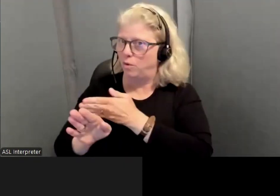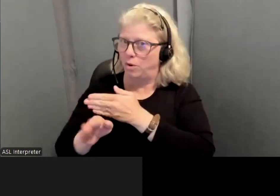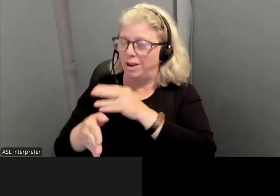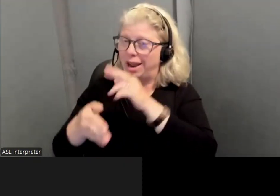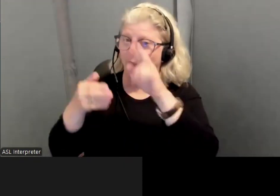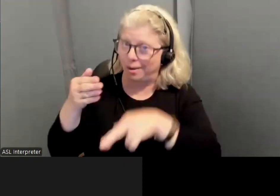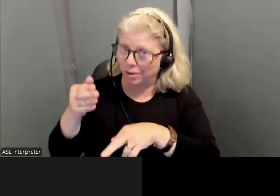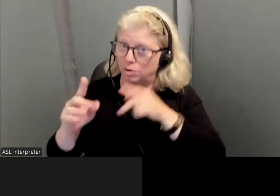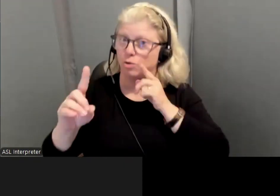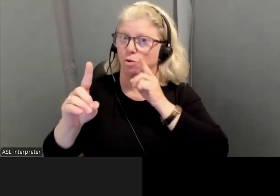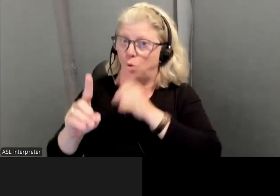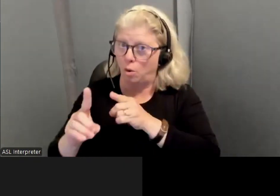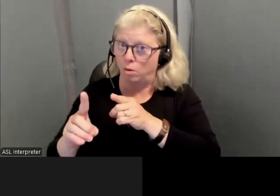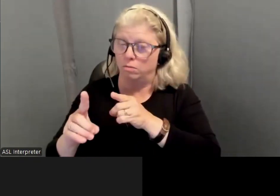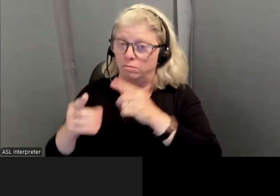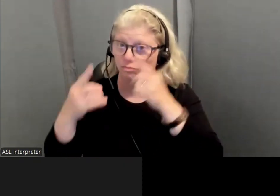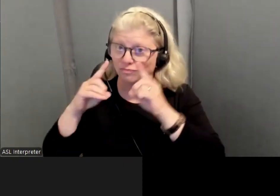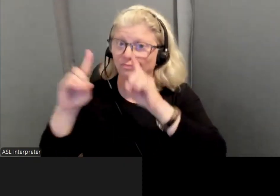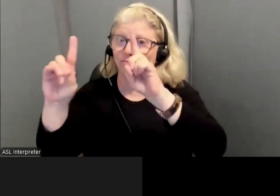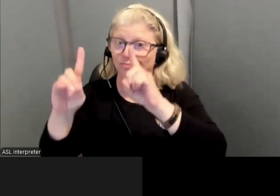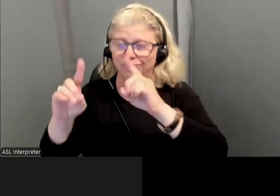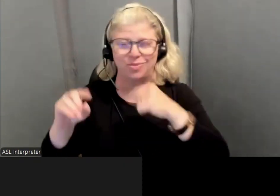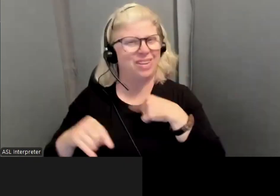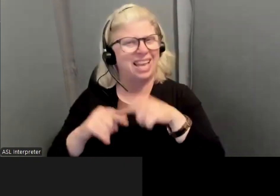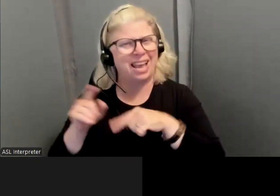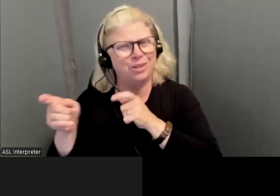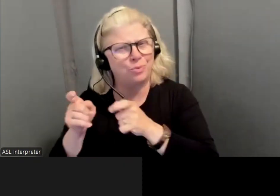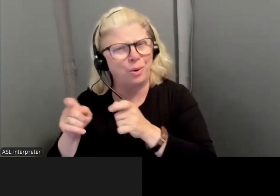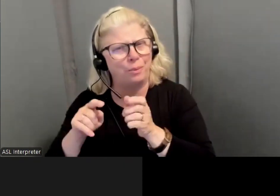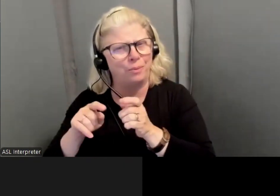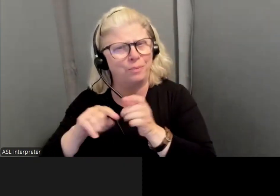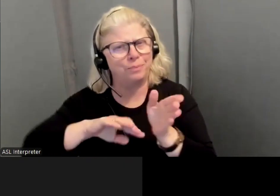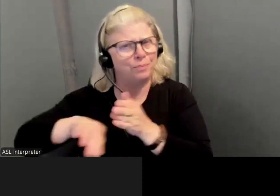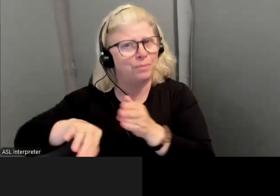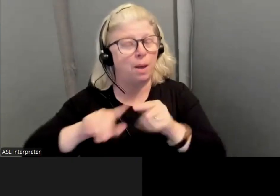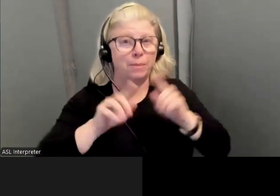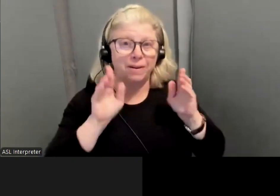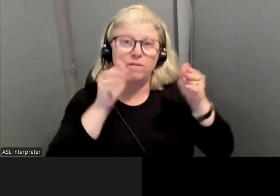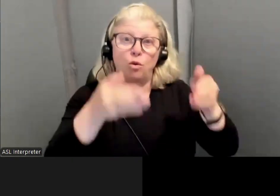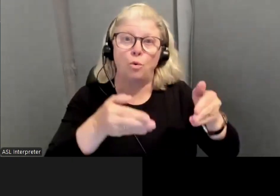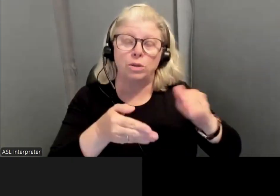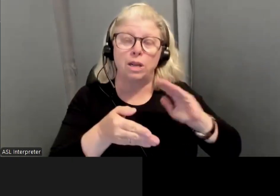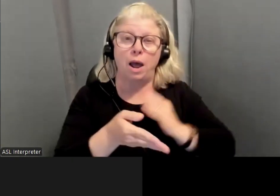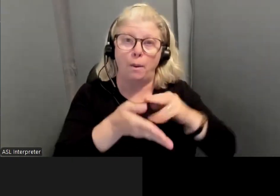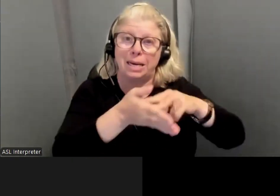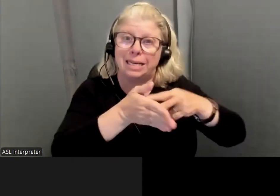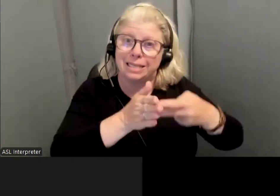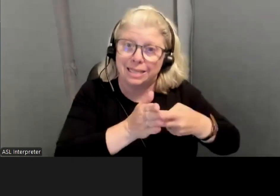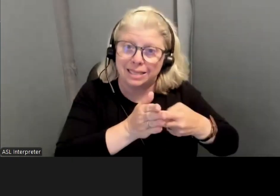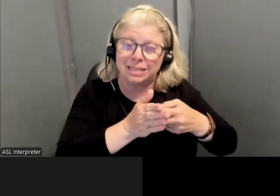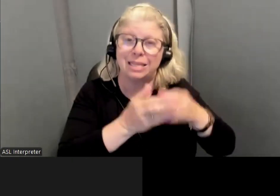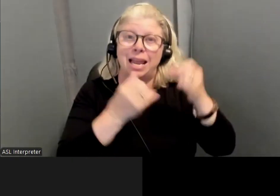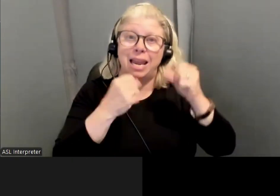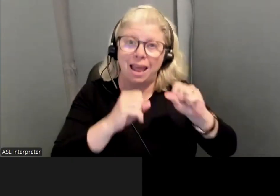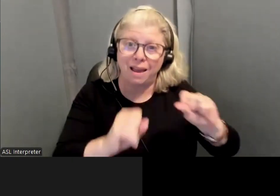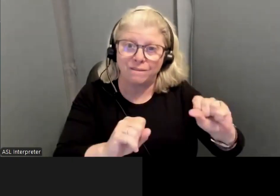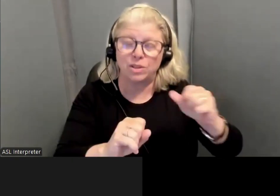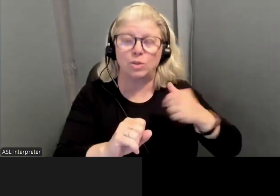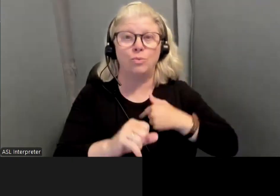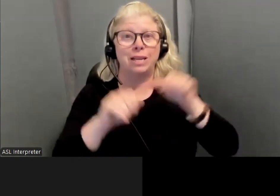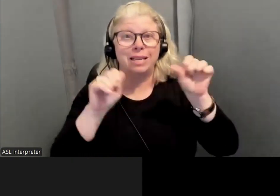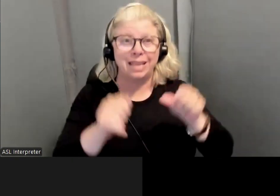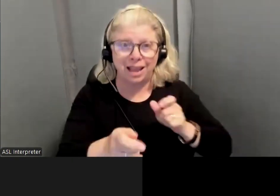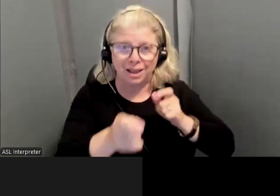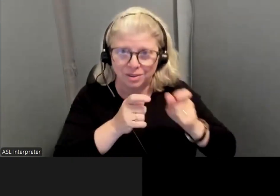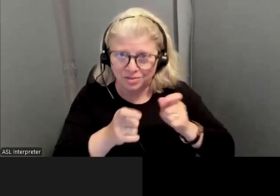outcome of the actions, which we don't control, to our intentions and efforts, which we do control. Those